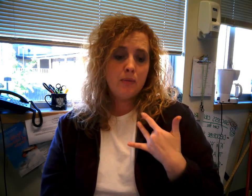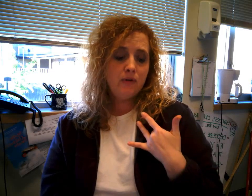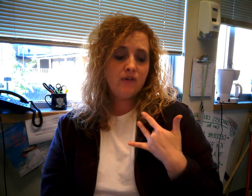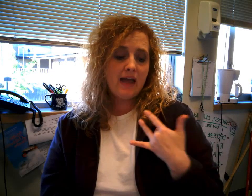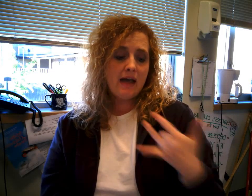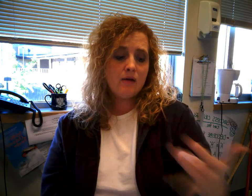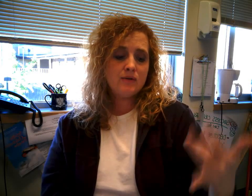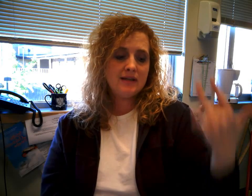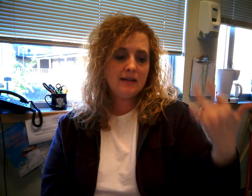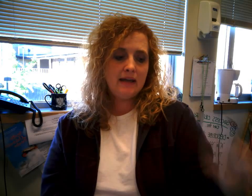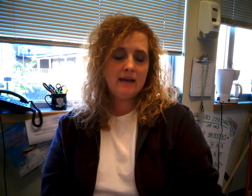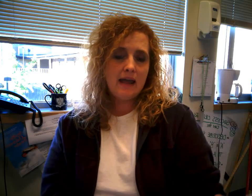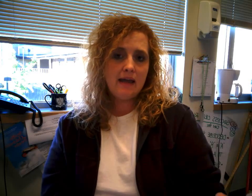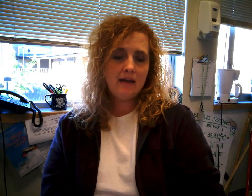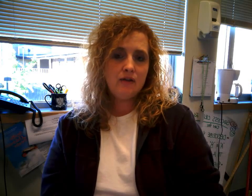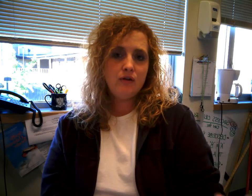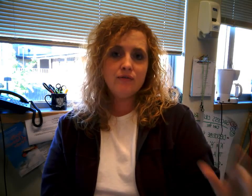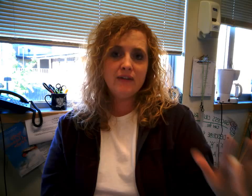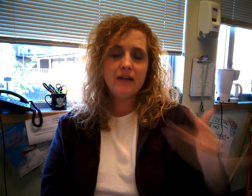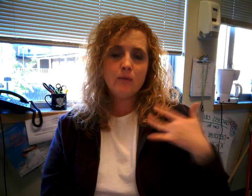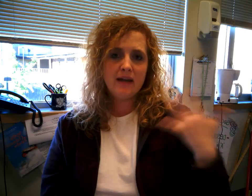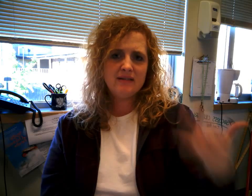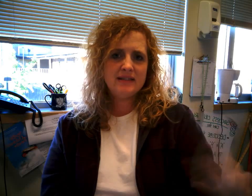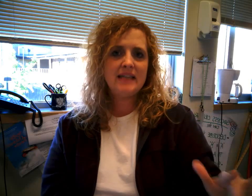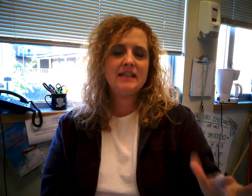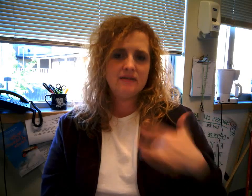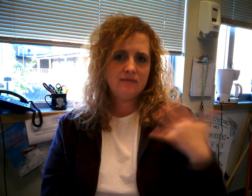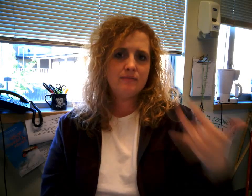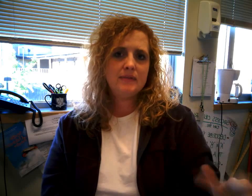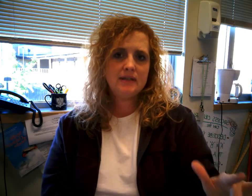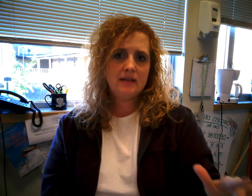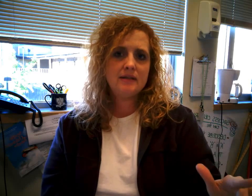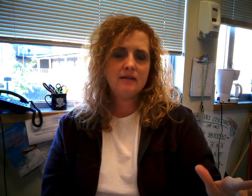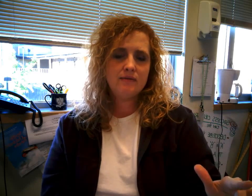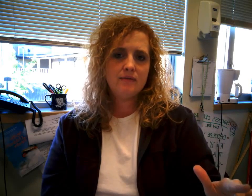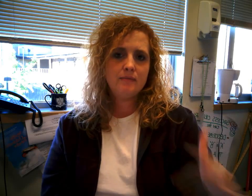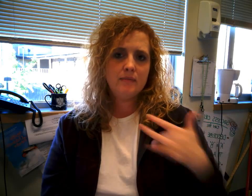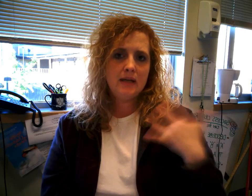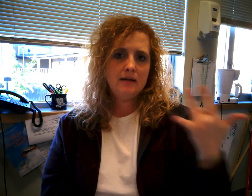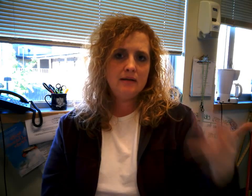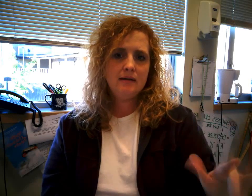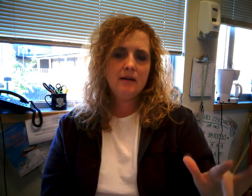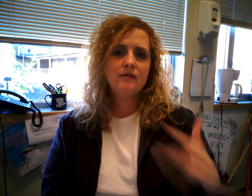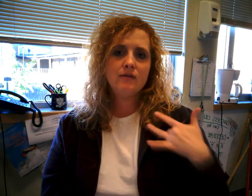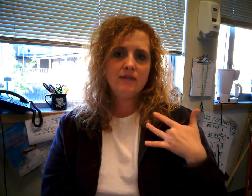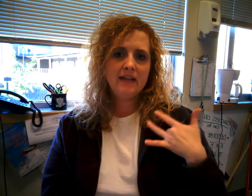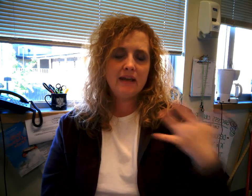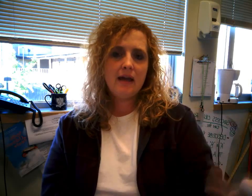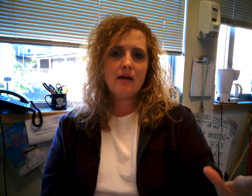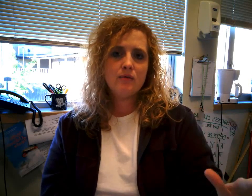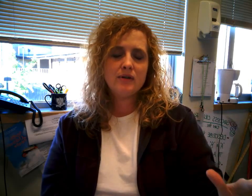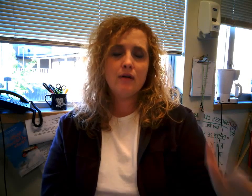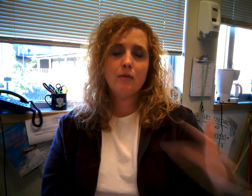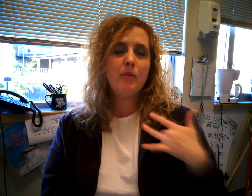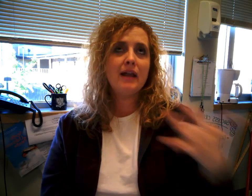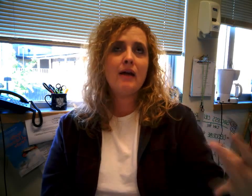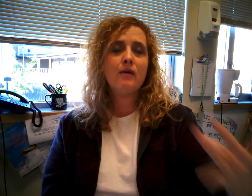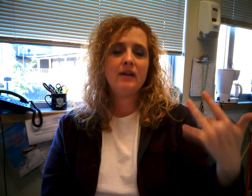I separated the two just because somebody can also borrow or loan from me. So